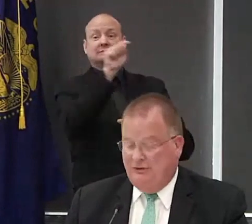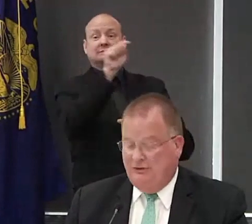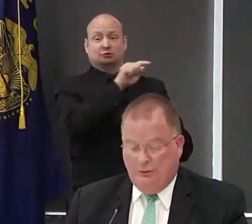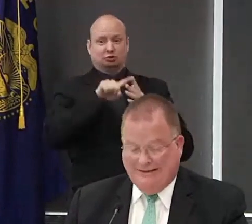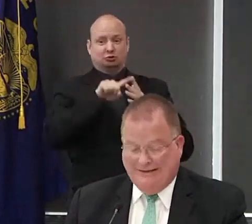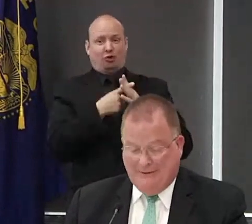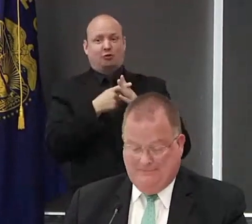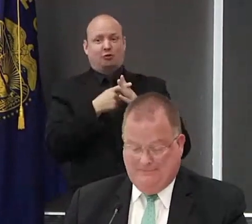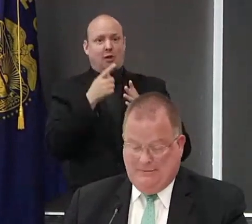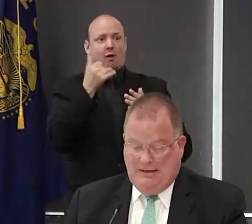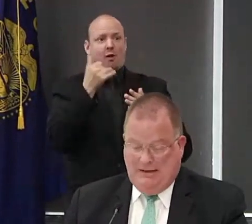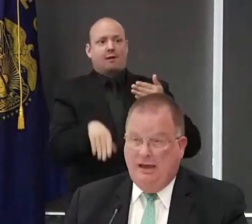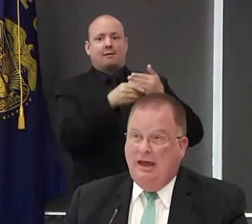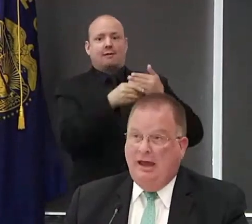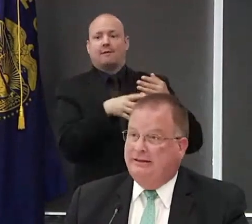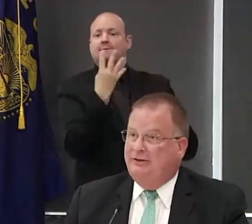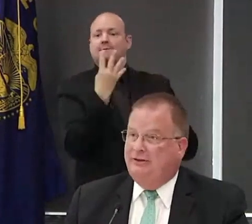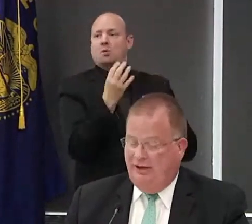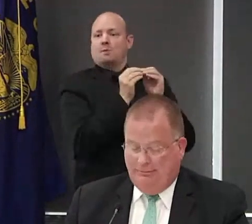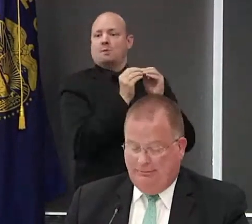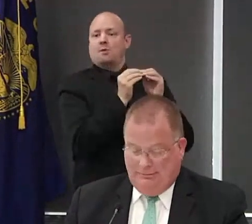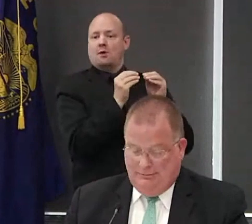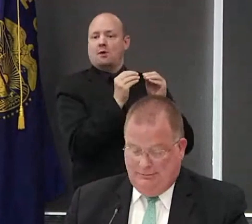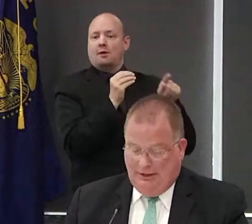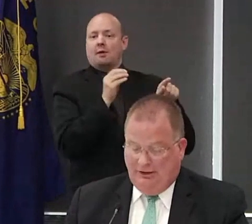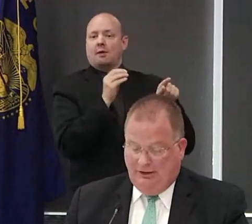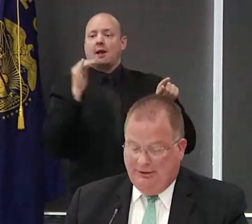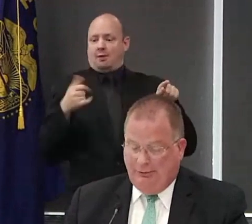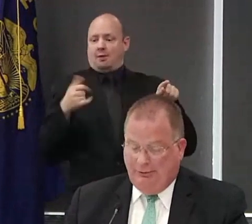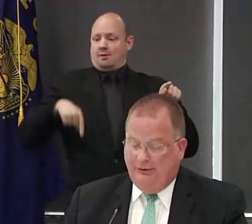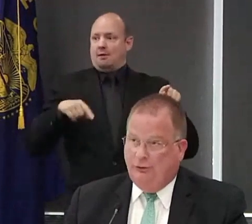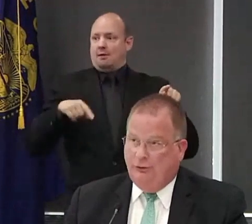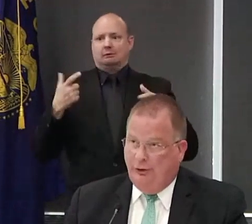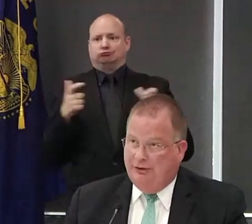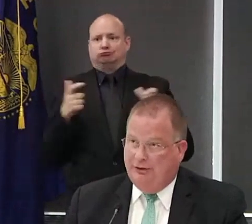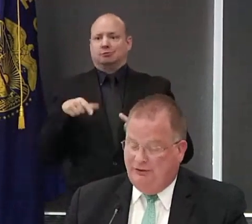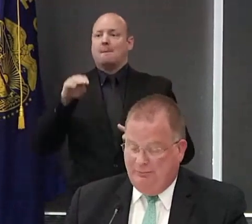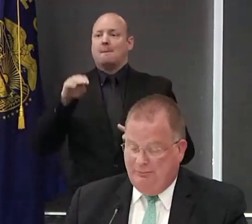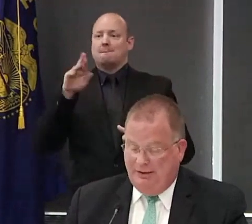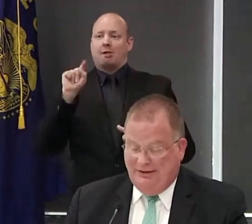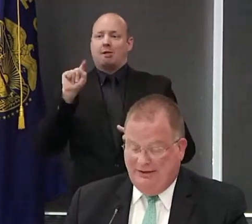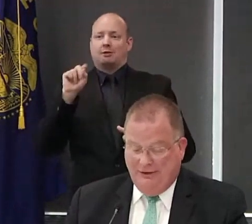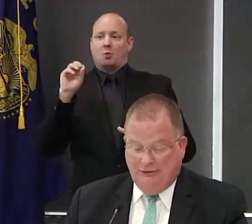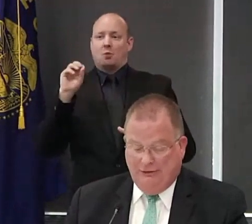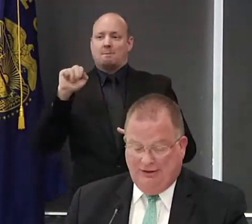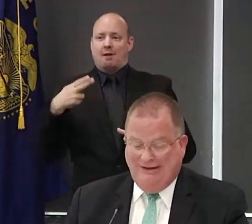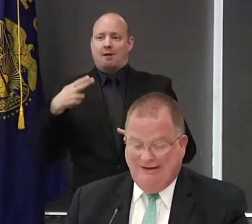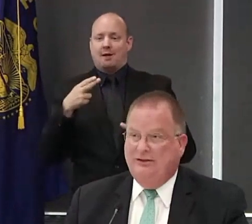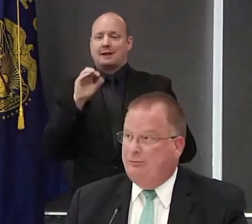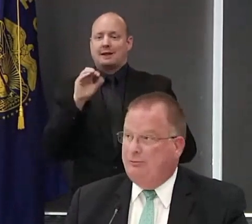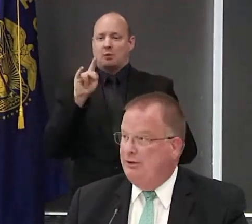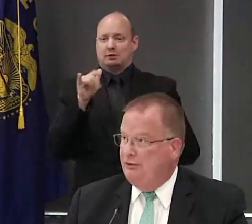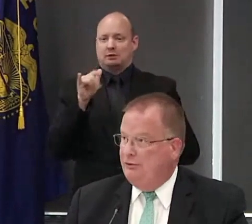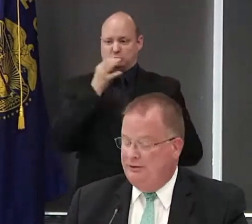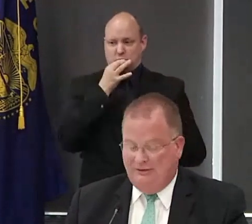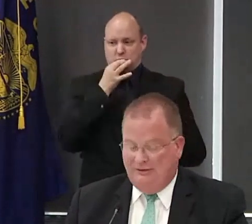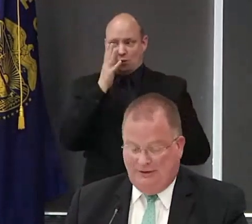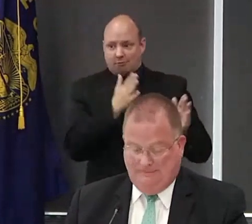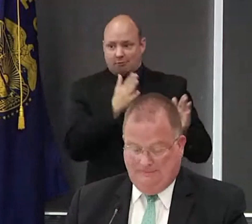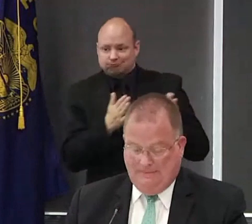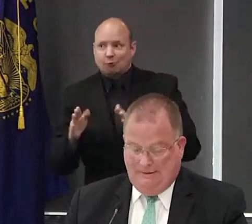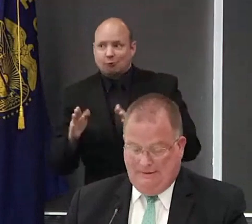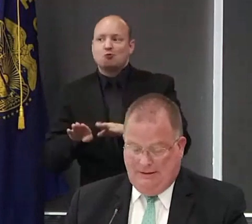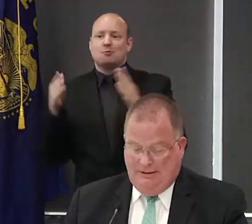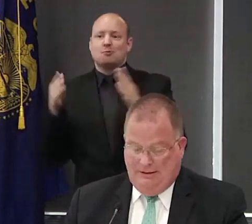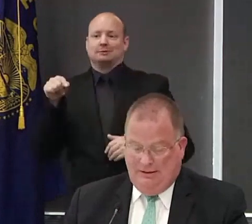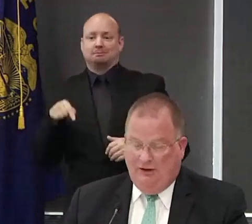its application ready now. At that time, I talked about the progress Oregonians had made together to contain the spread of COVID-19.